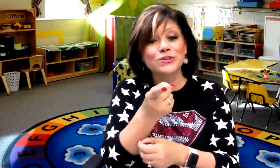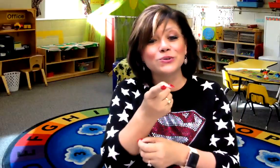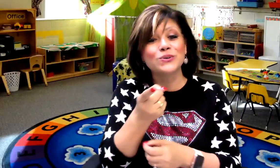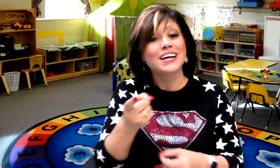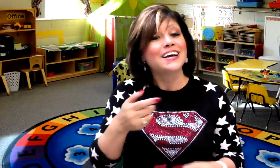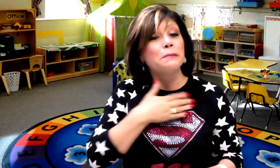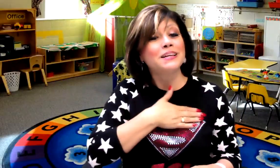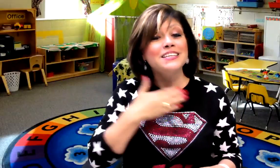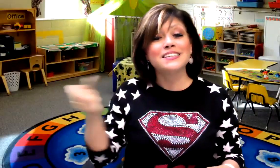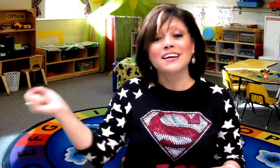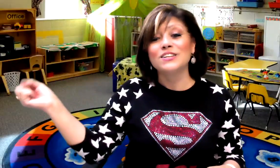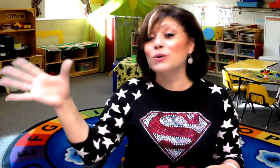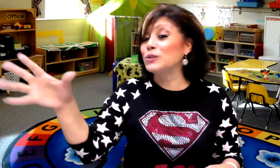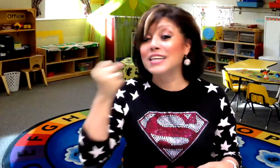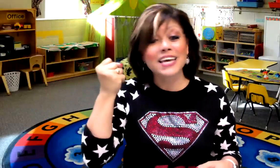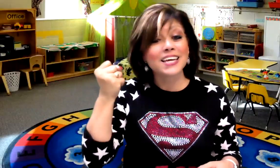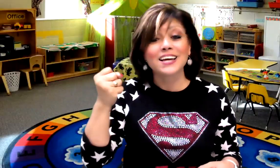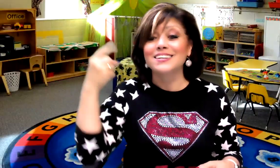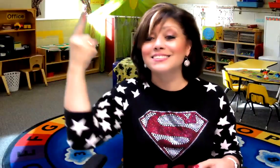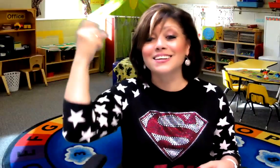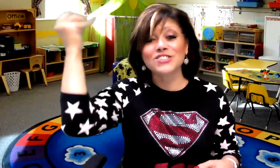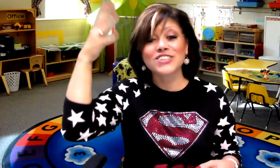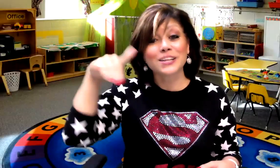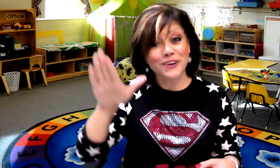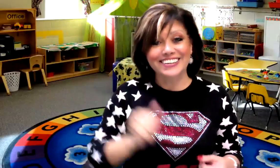you. Please don't take sunshine away.